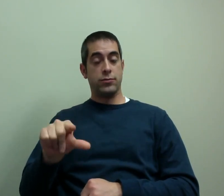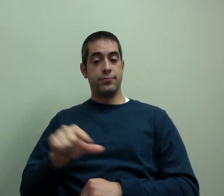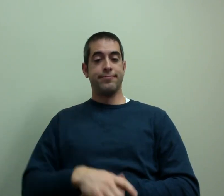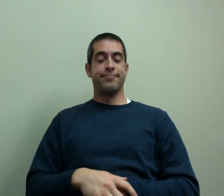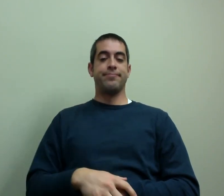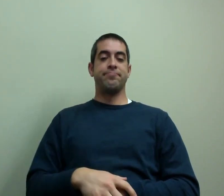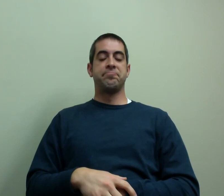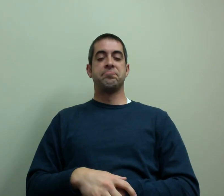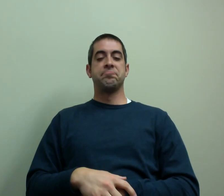I look forward to working with you.